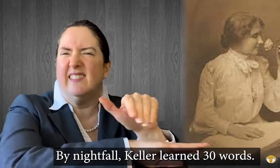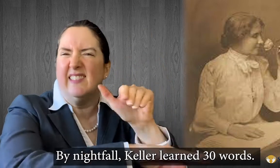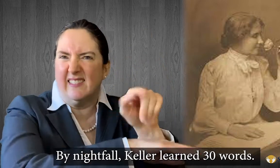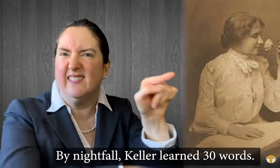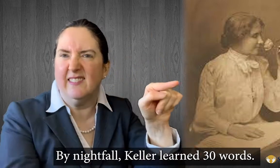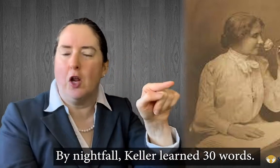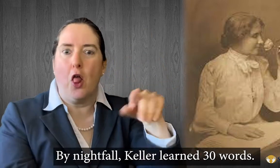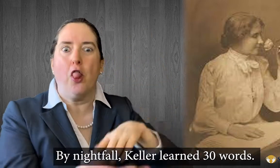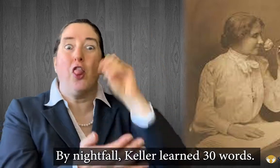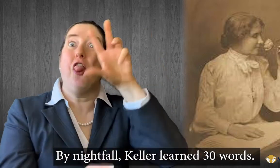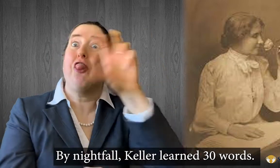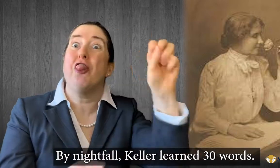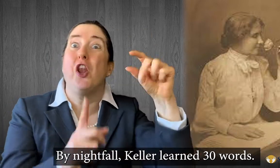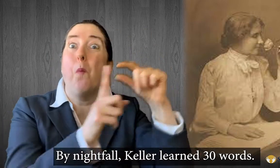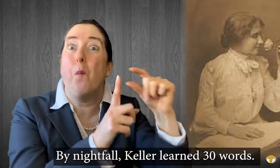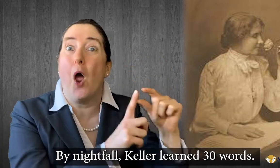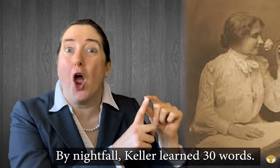By nightfall, Keller learned 30 words.